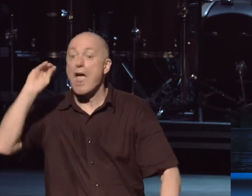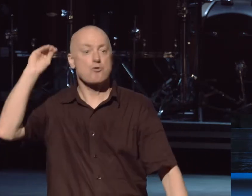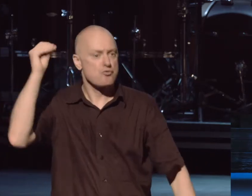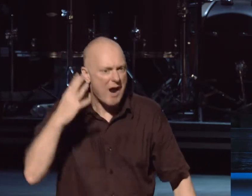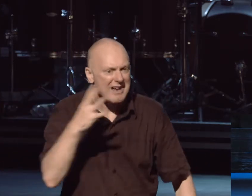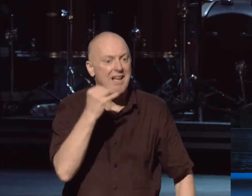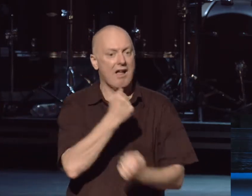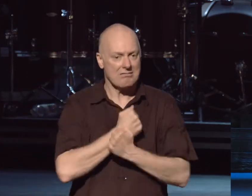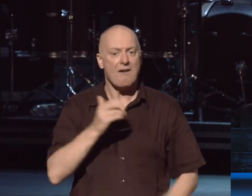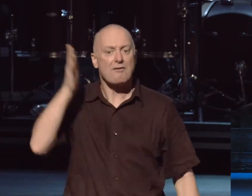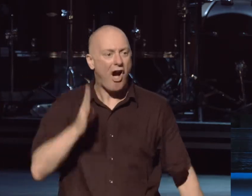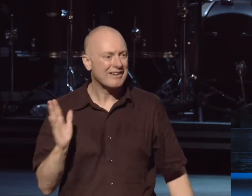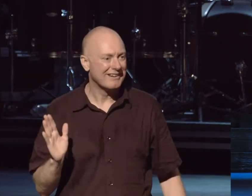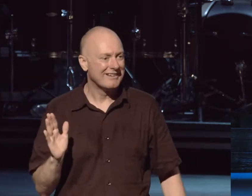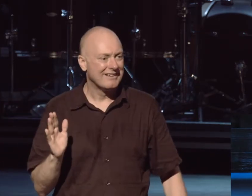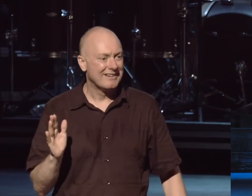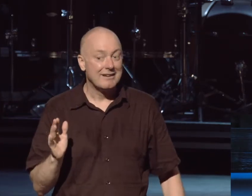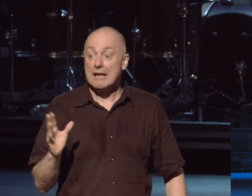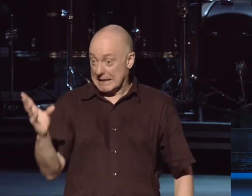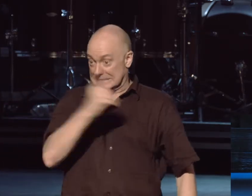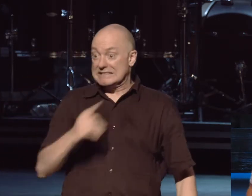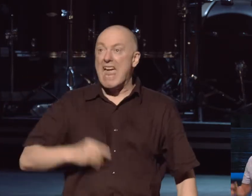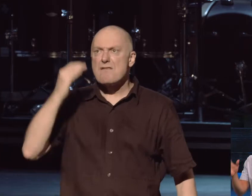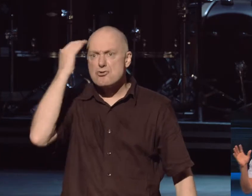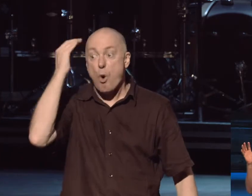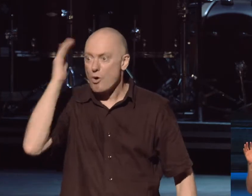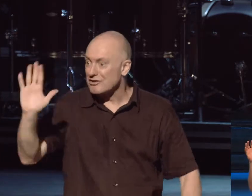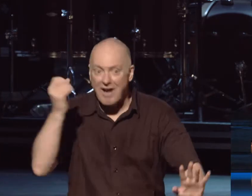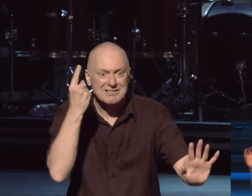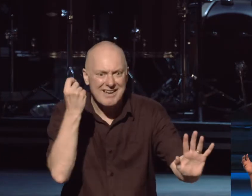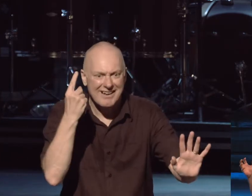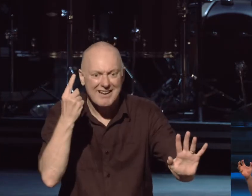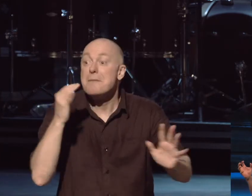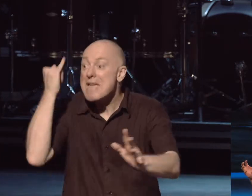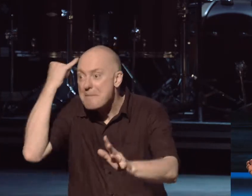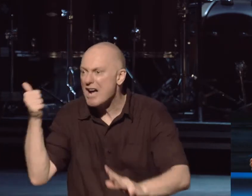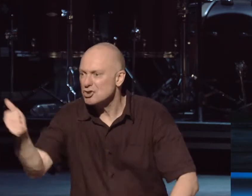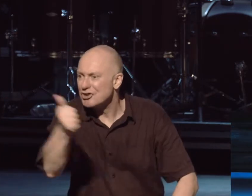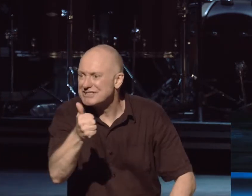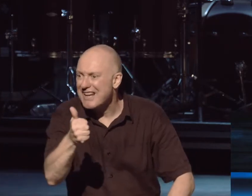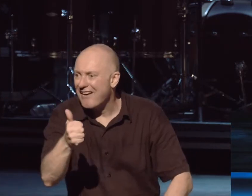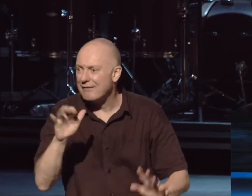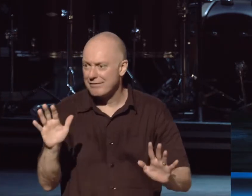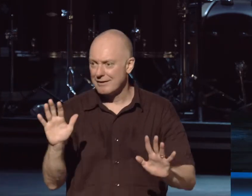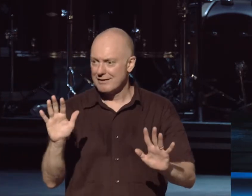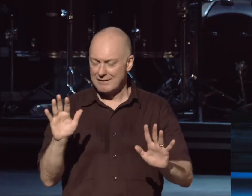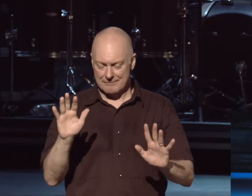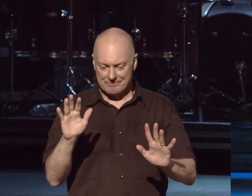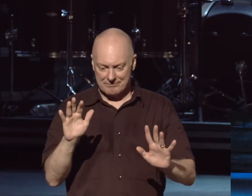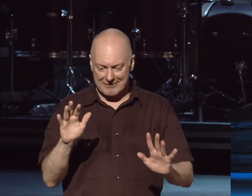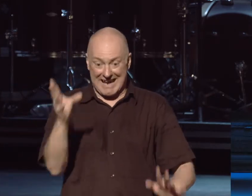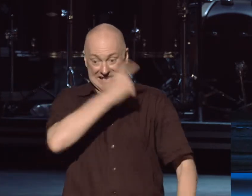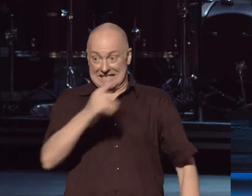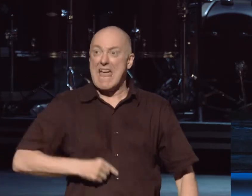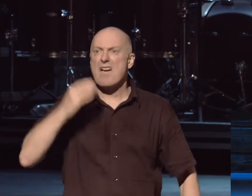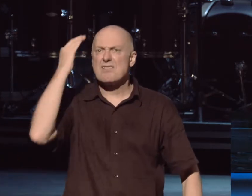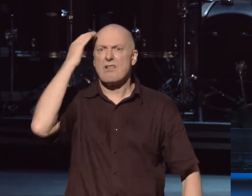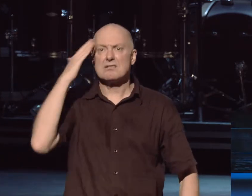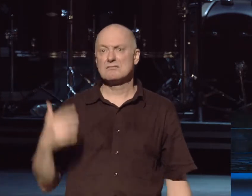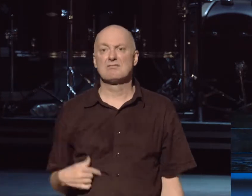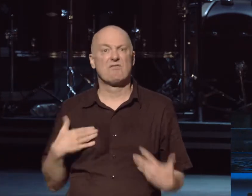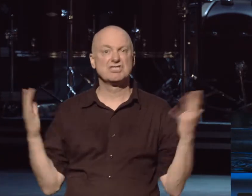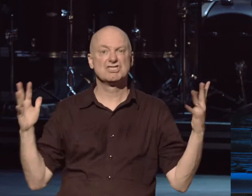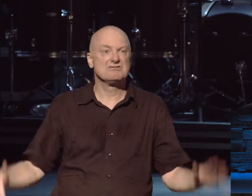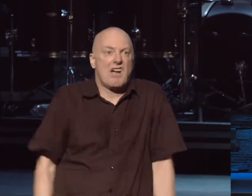grace and the love of God. And David knows this, you see? So put yourself in the understanding of this truth. David knows he's dead